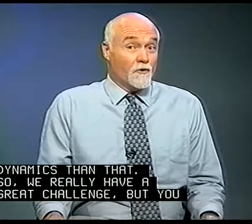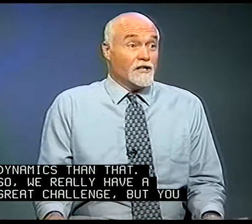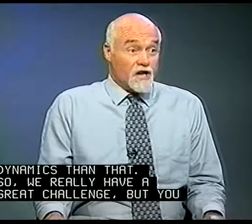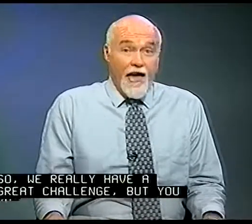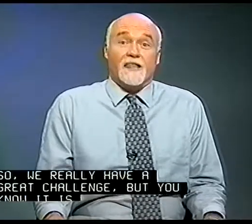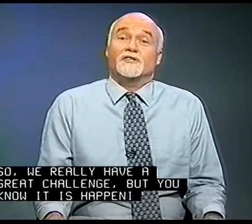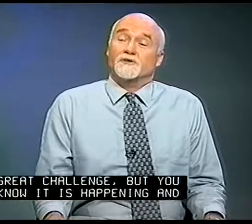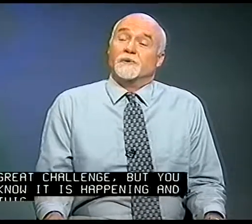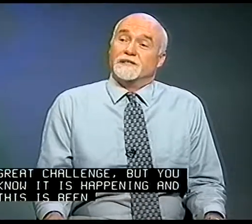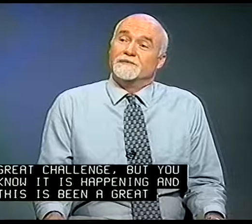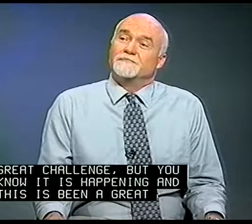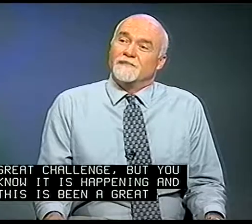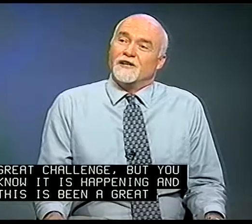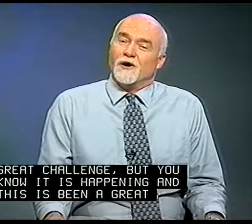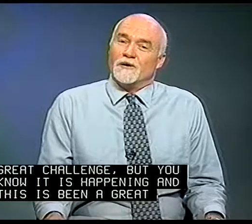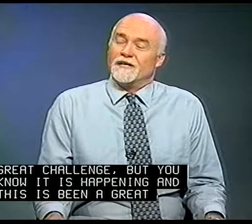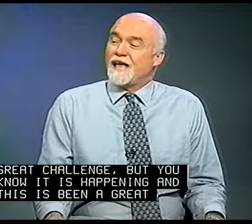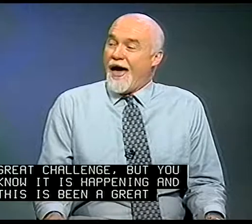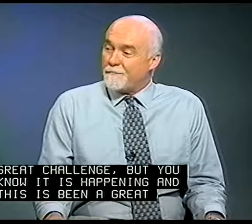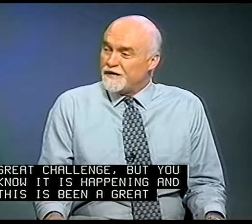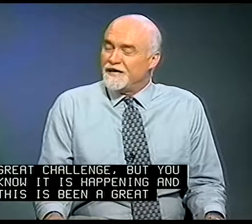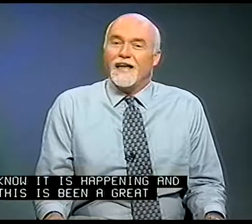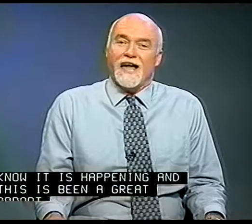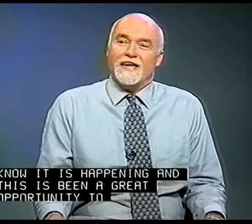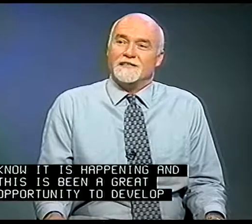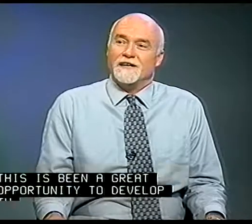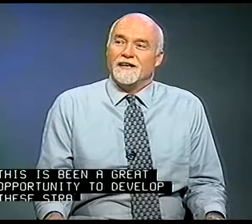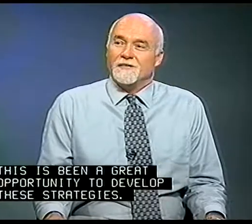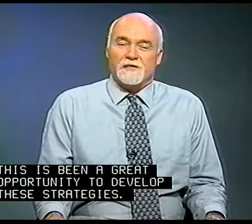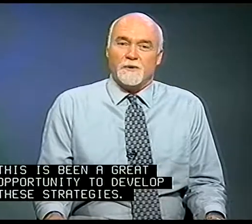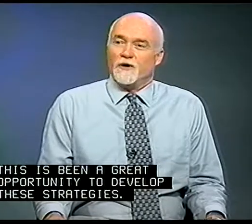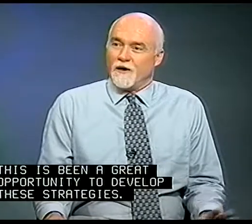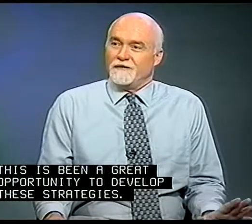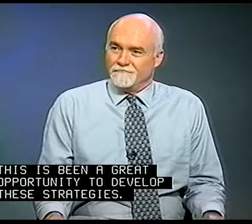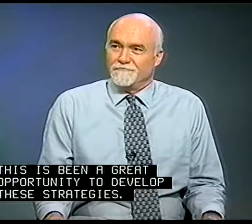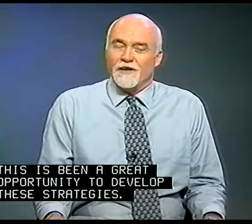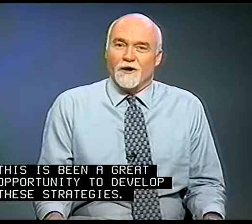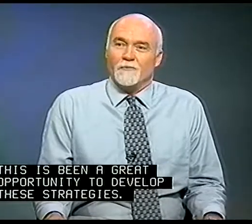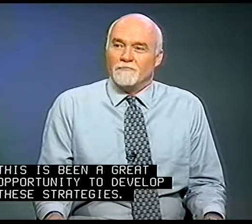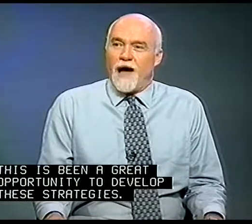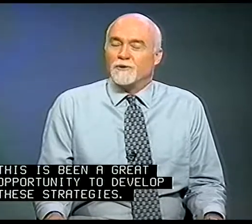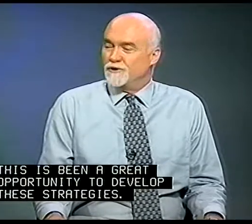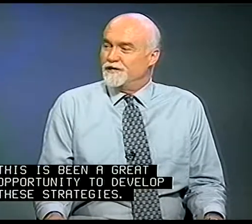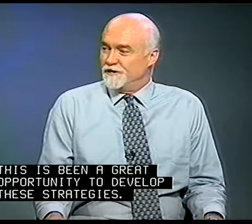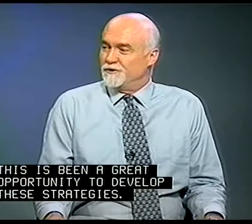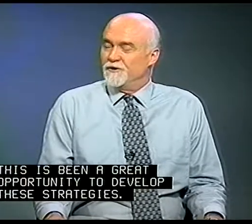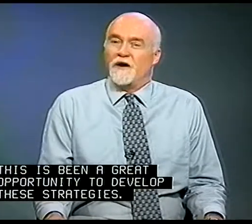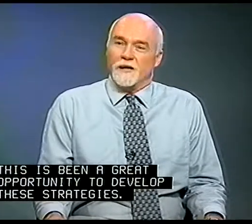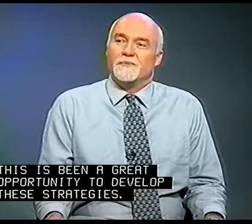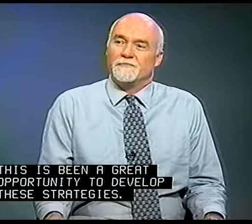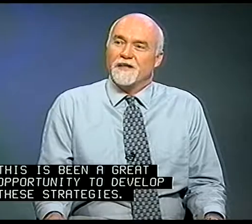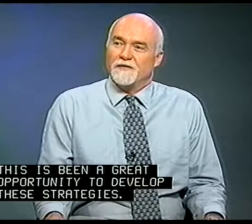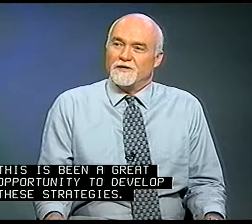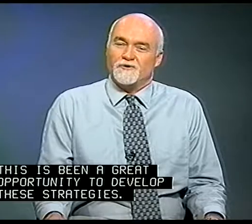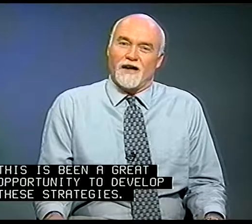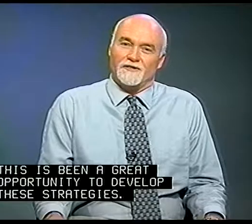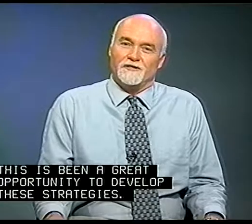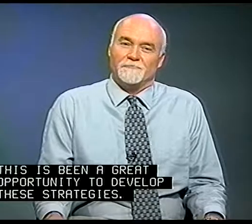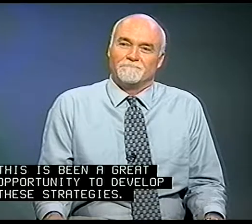great challenge, but you know, it is happening, and this has been a great, you know, opportunity to develop these strategies.